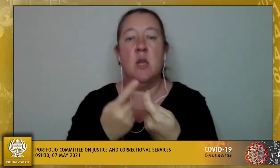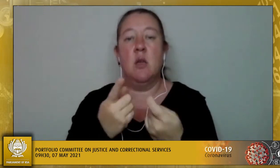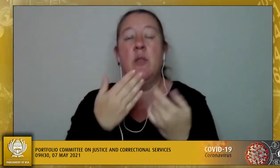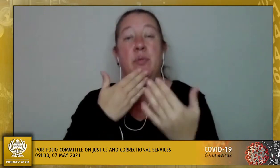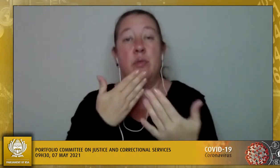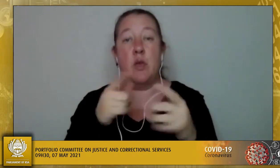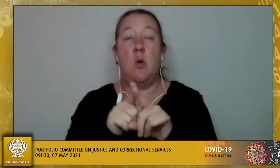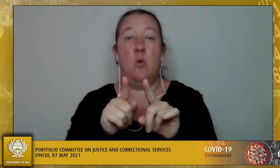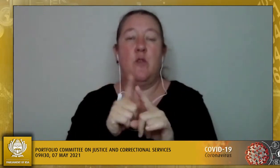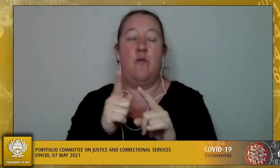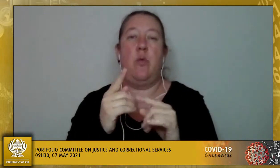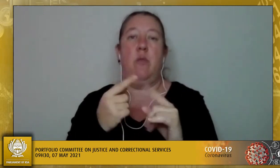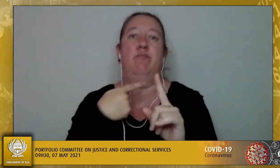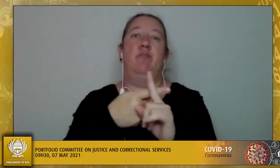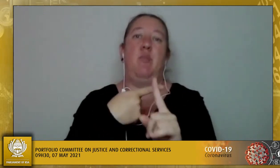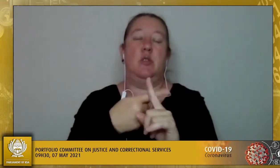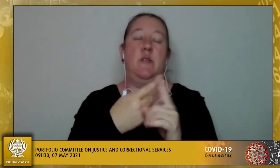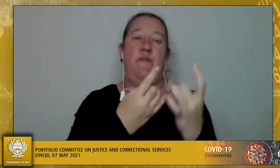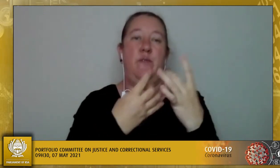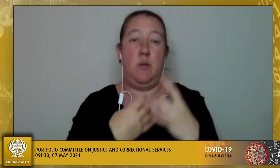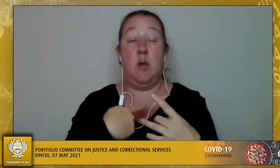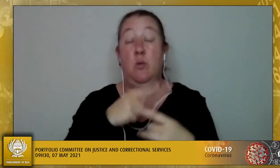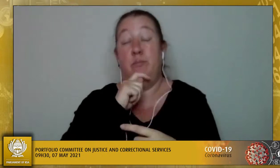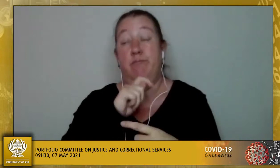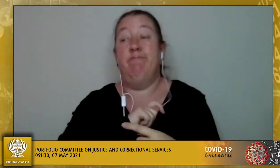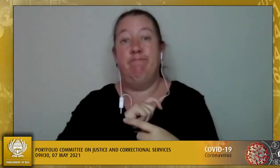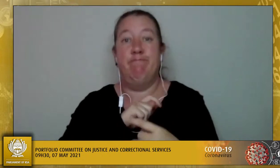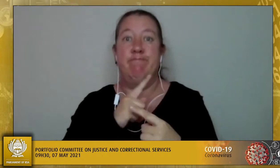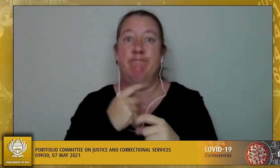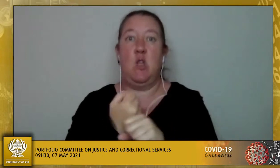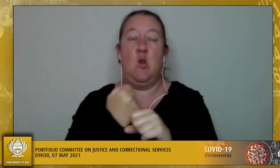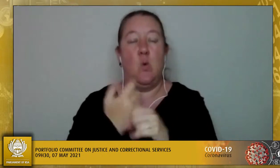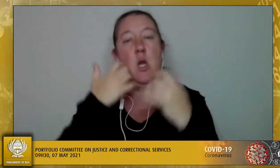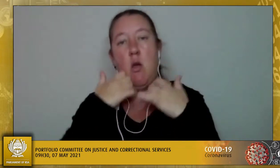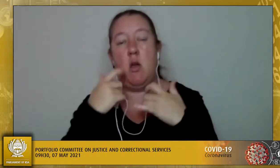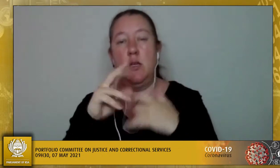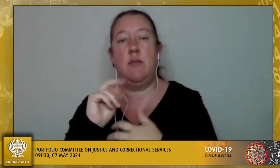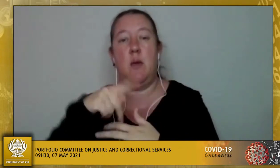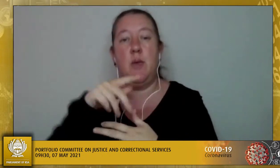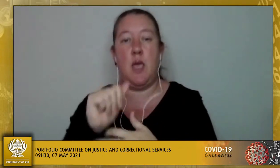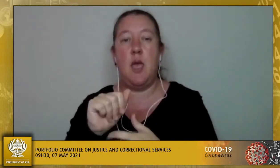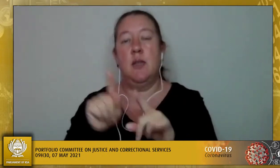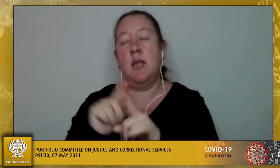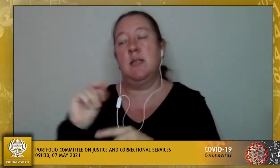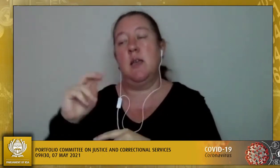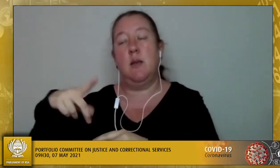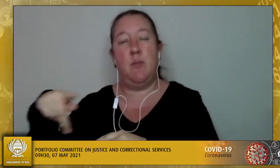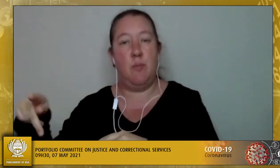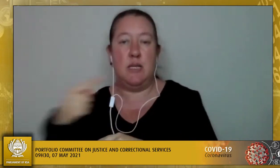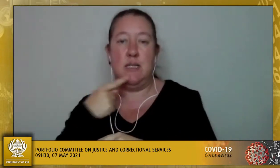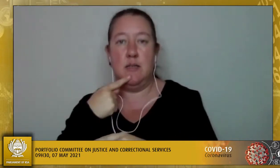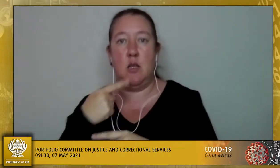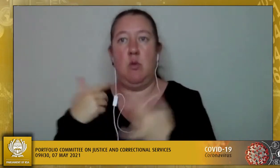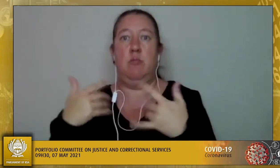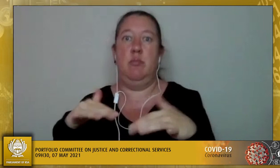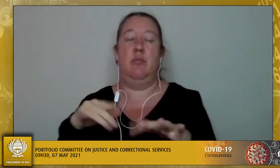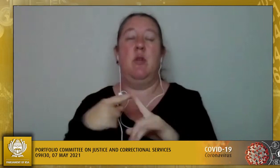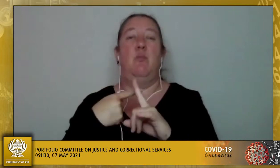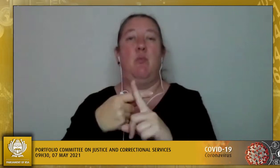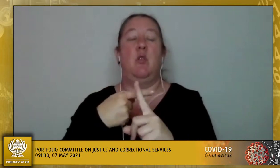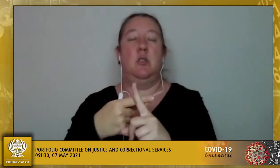also for the constructive and positive feedback we are truly working uh hard at the NPA and as the ndpp said we're incredibly positive